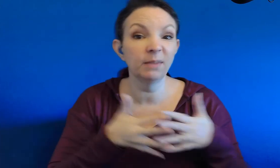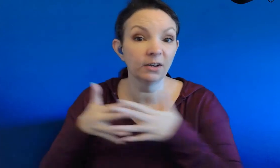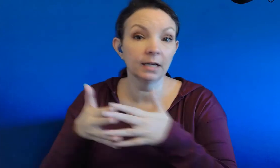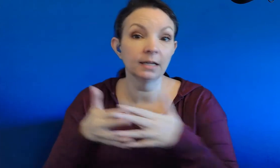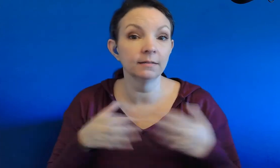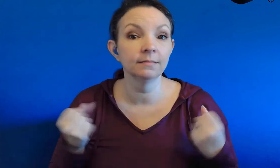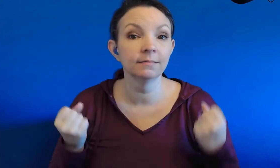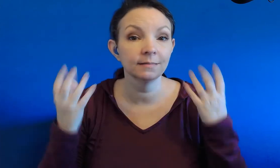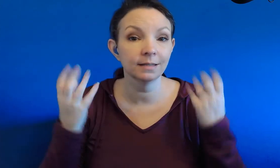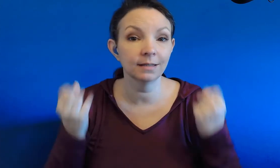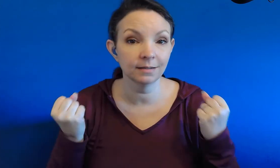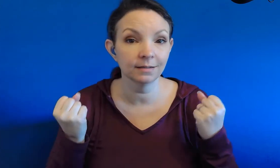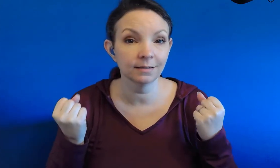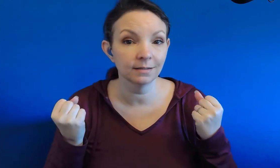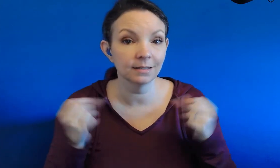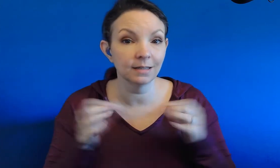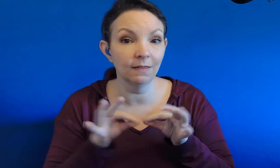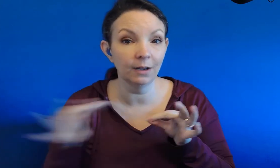American Sign Language.